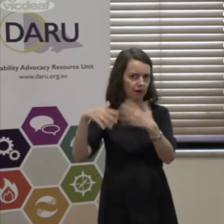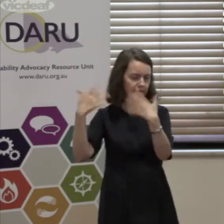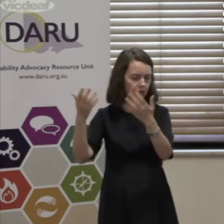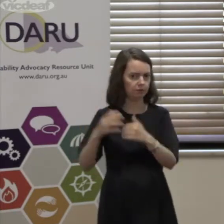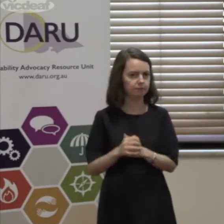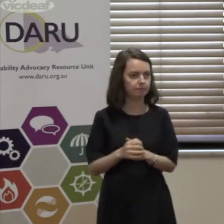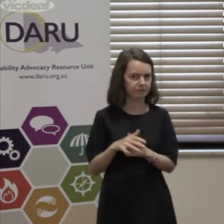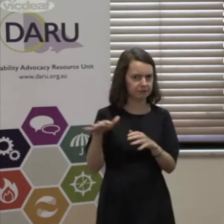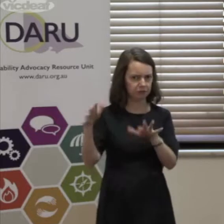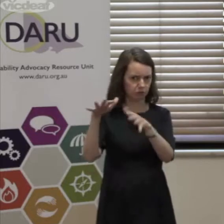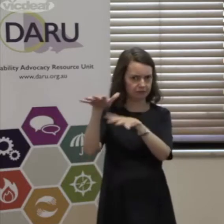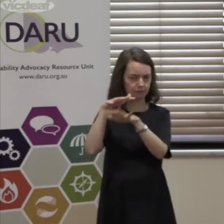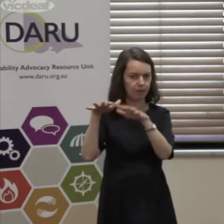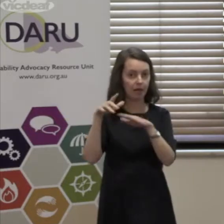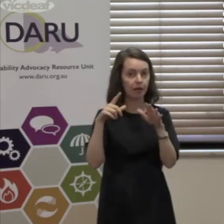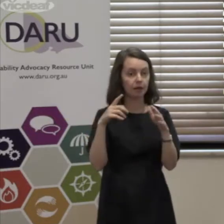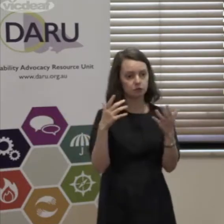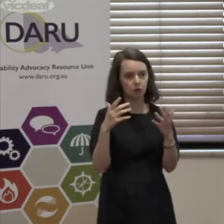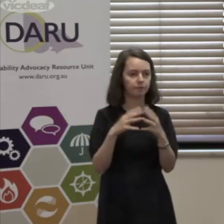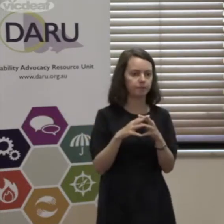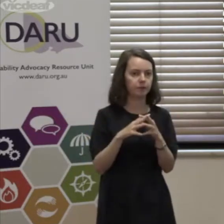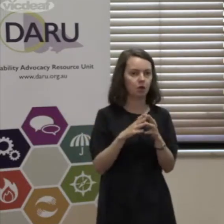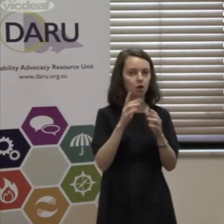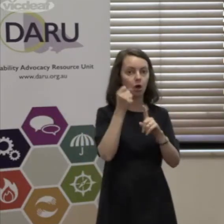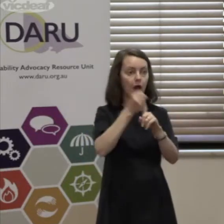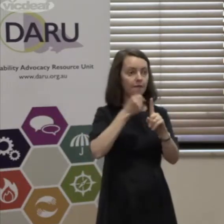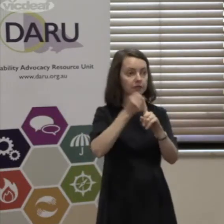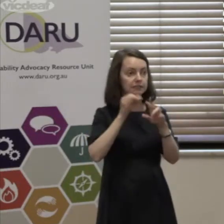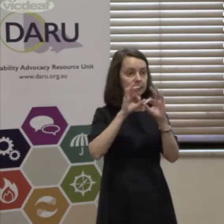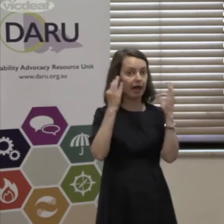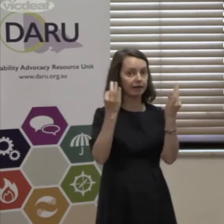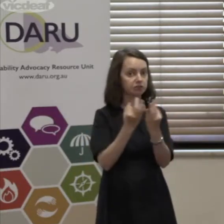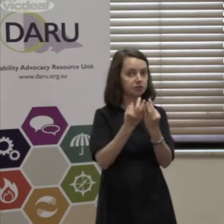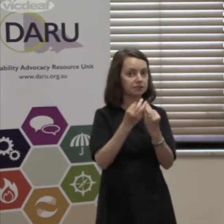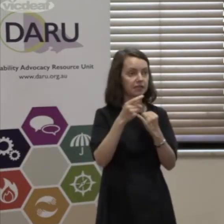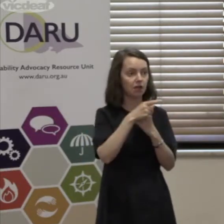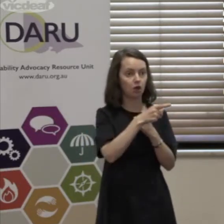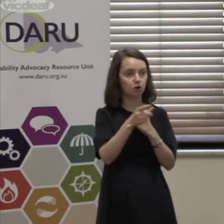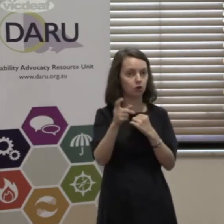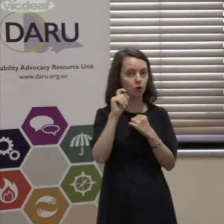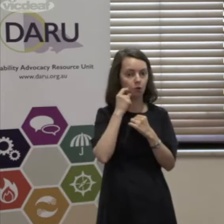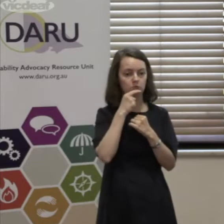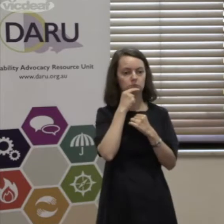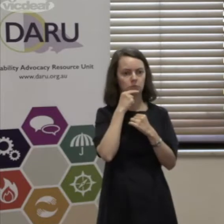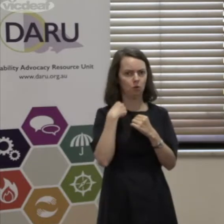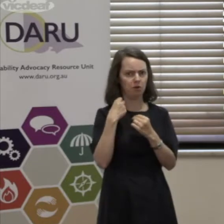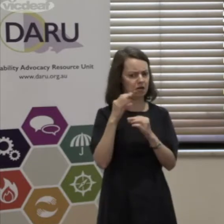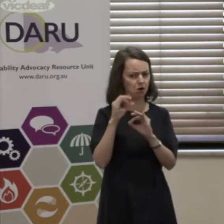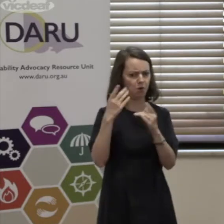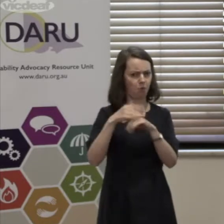will, for an agency, that will depend. And I think one of the reasons that they're concerned about not having enough of the